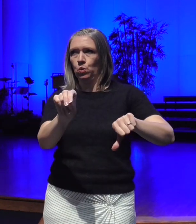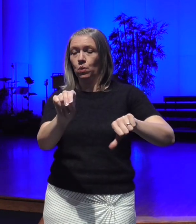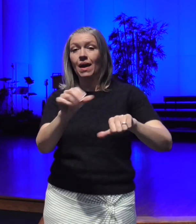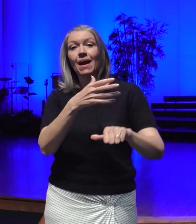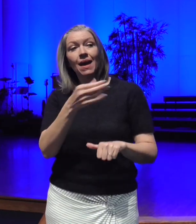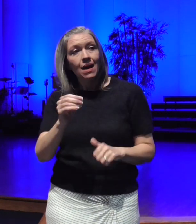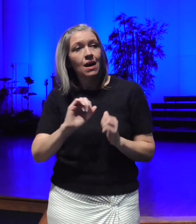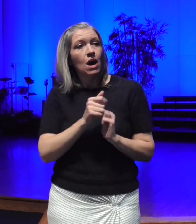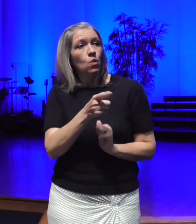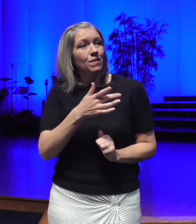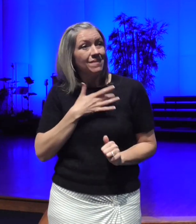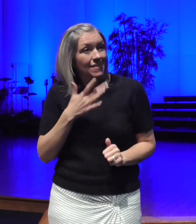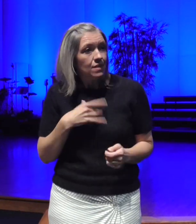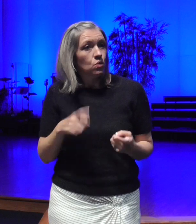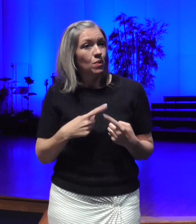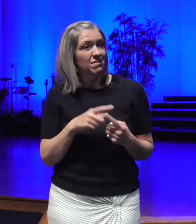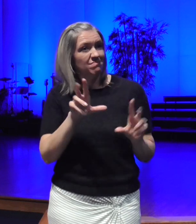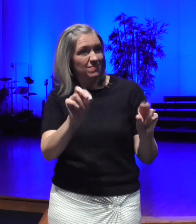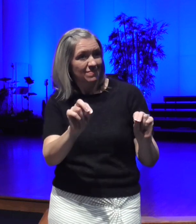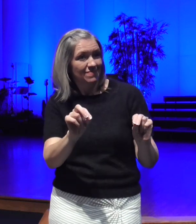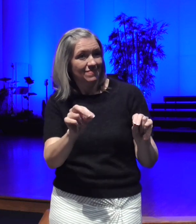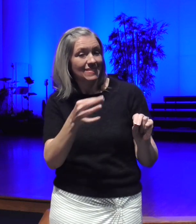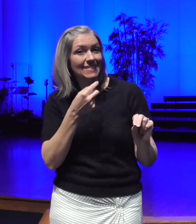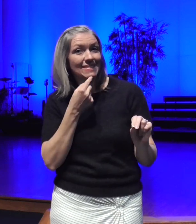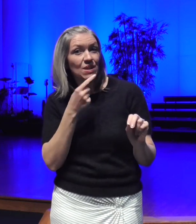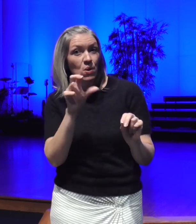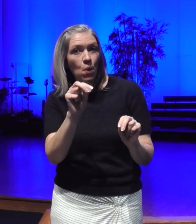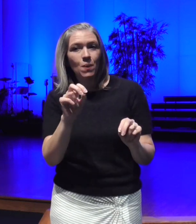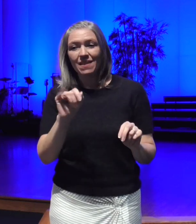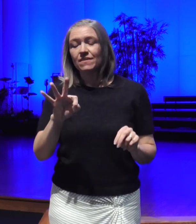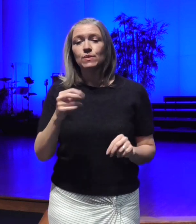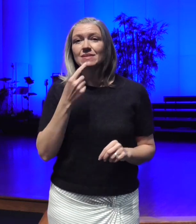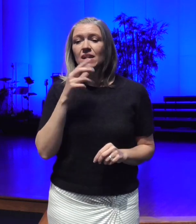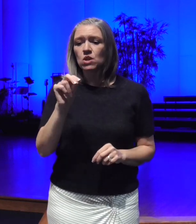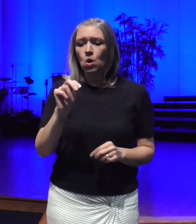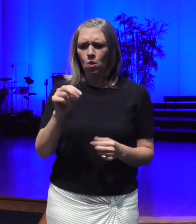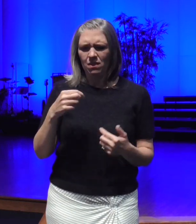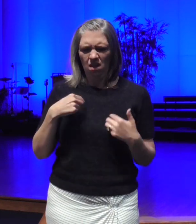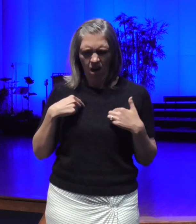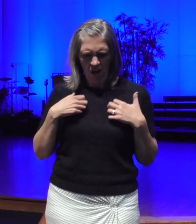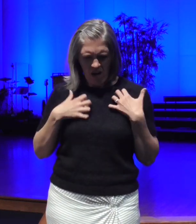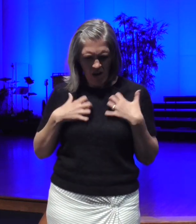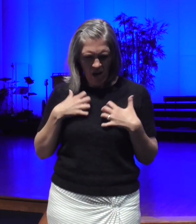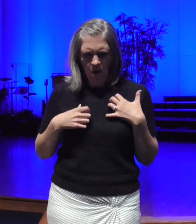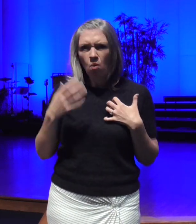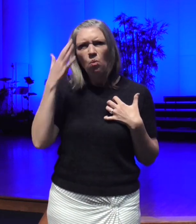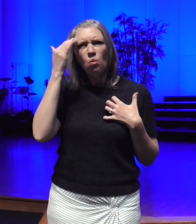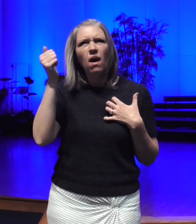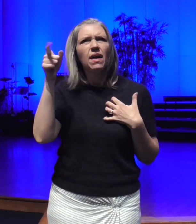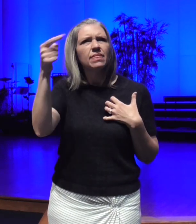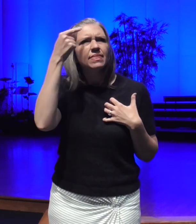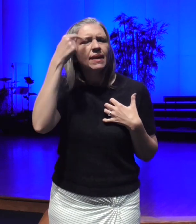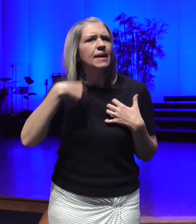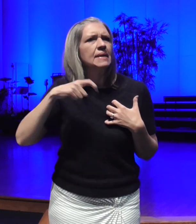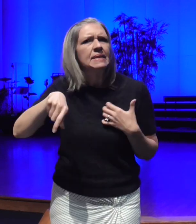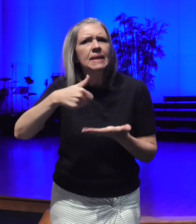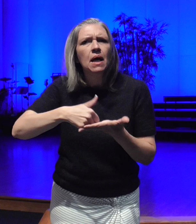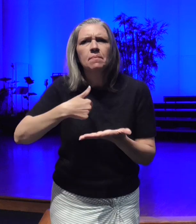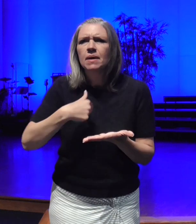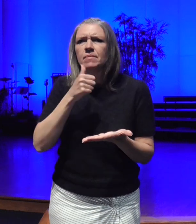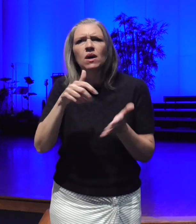feel when we say no. If the feeling inside of us when we say no is, why would they ever think that I would need help with that? I'm not weak. I'm not.